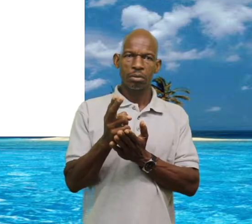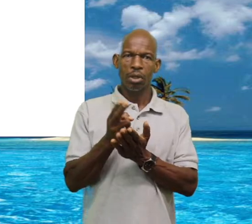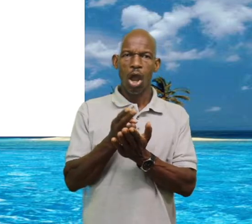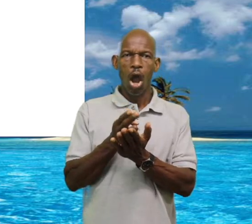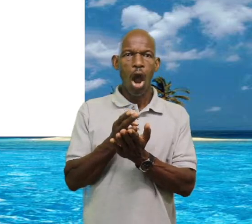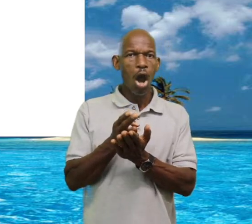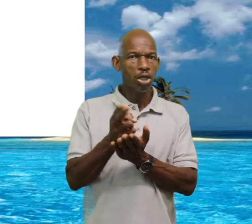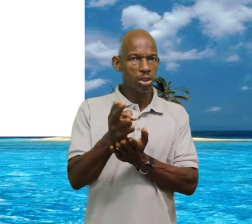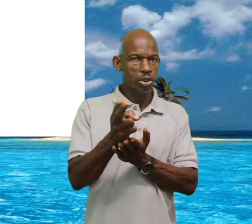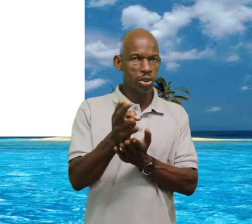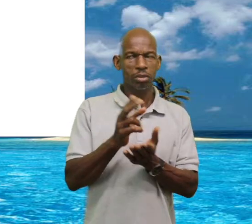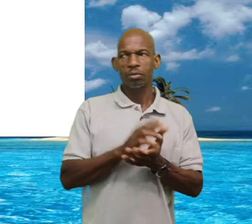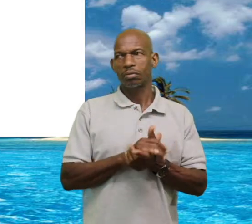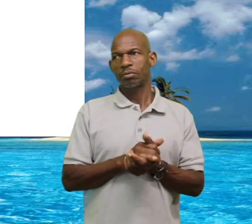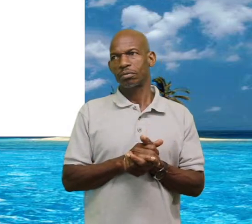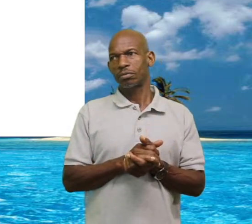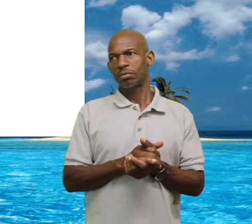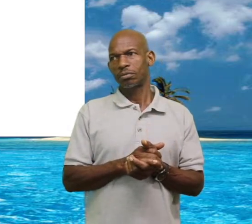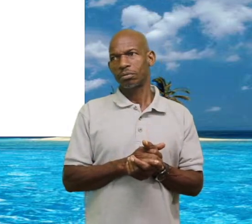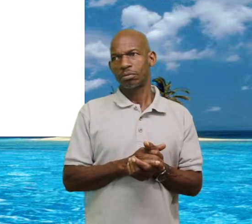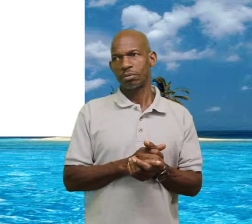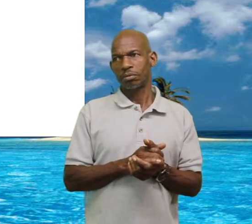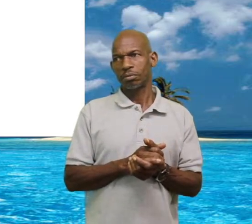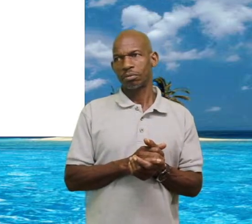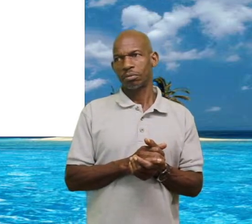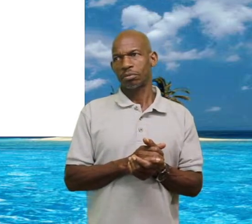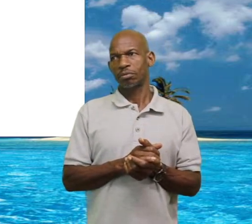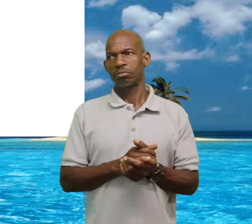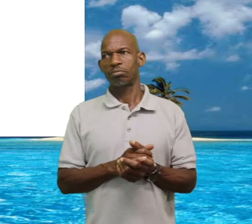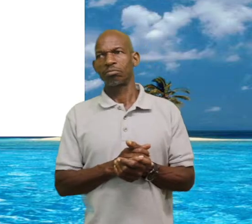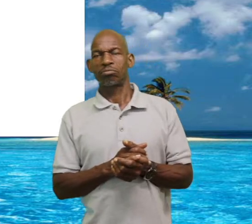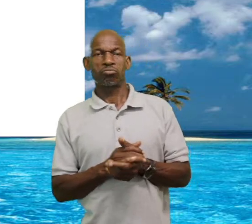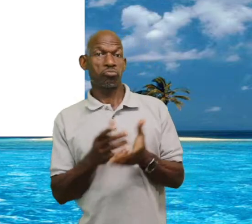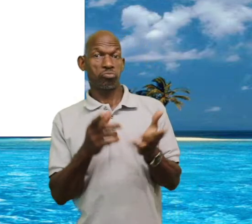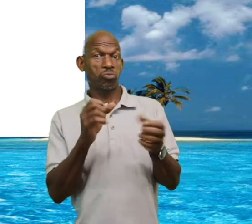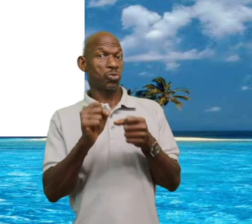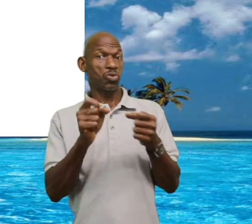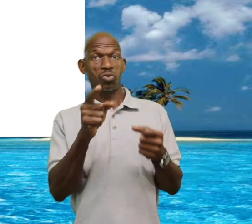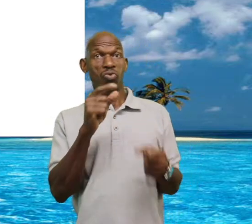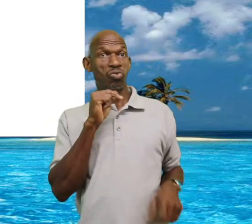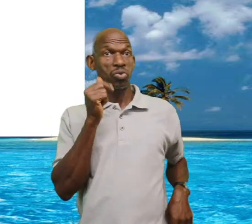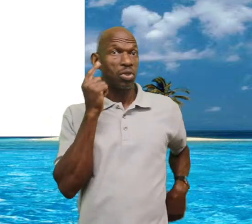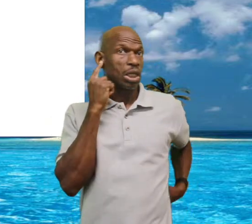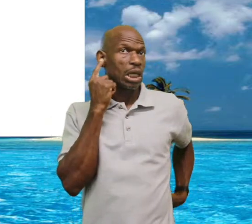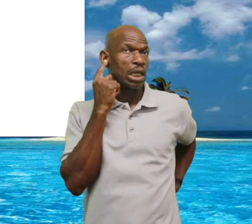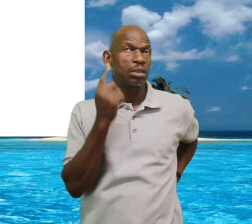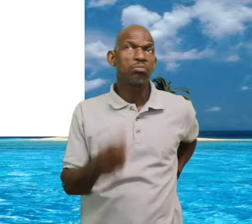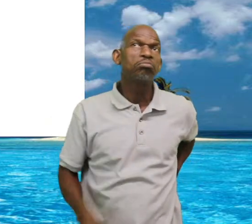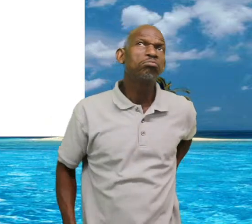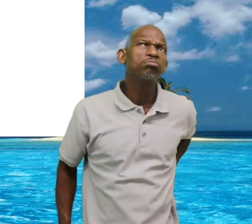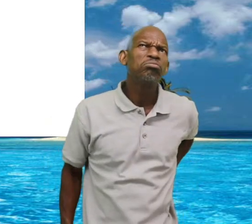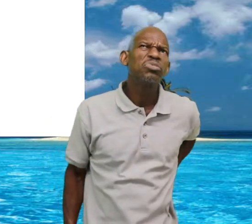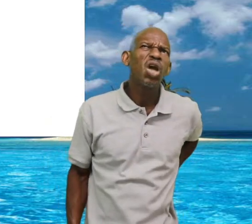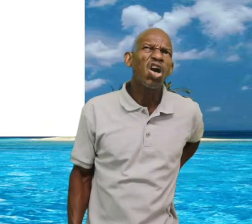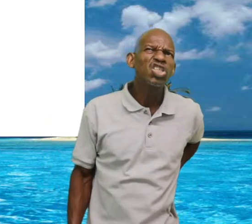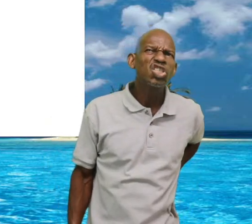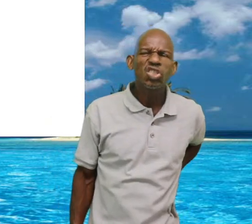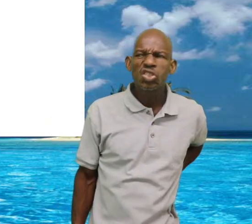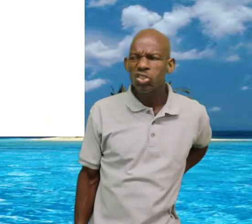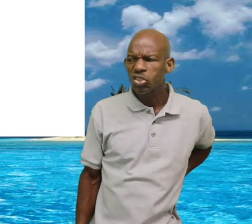telling you, deaf people would not know because they cannot hear when somebody say this word, honest. And